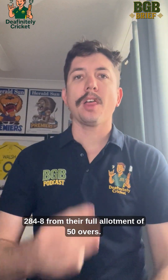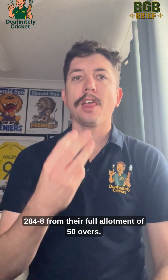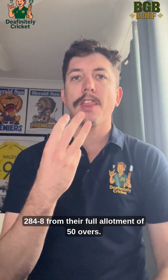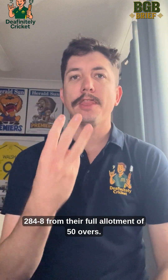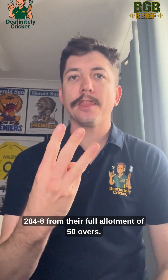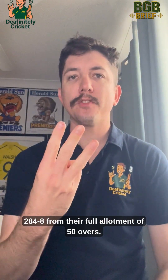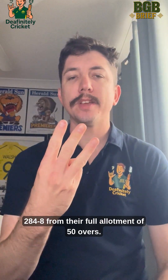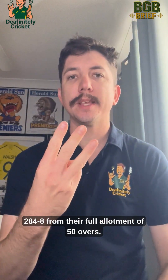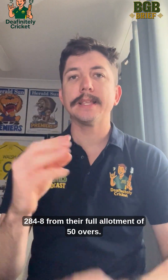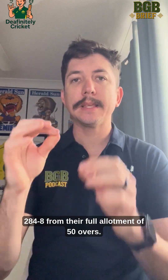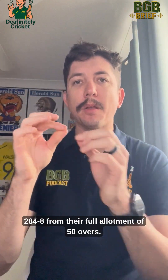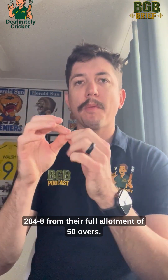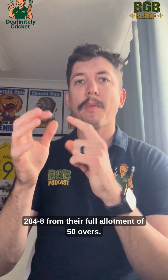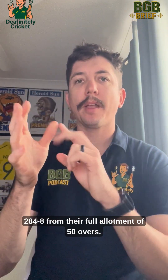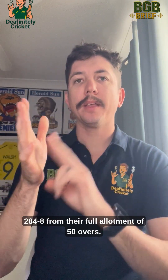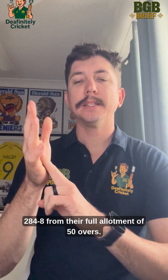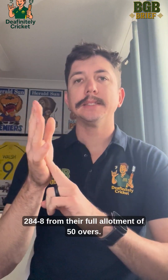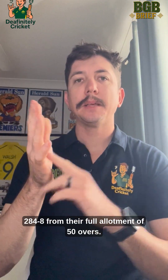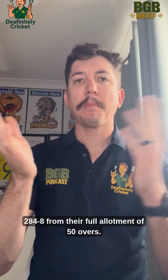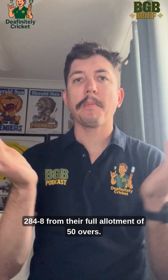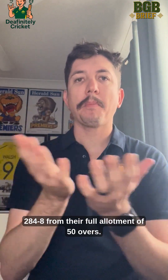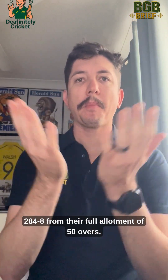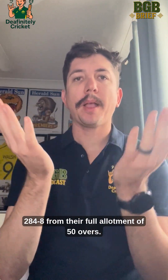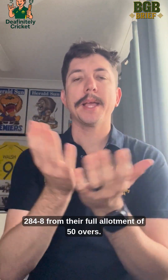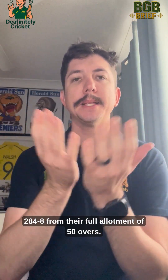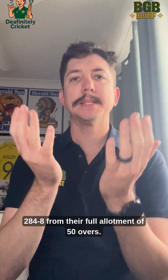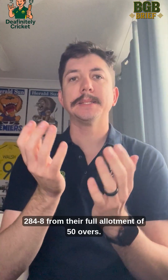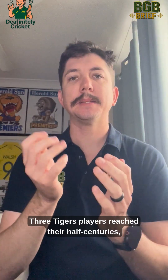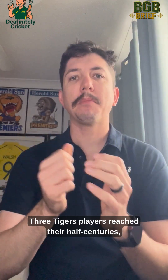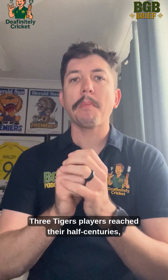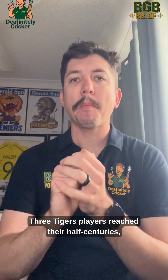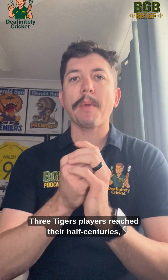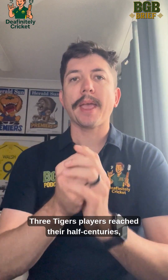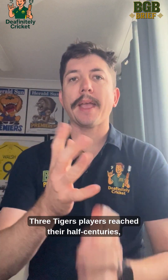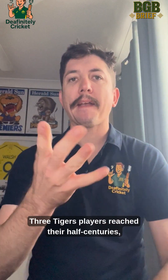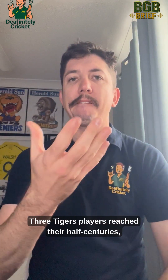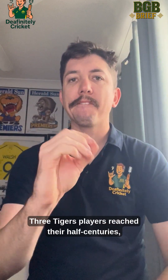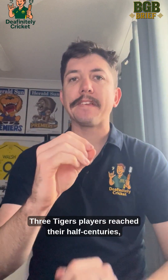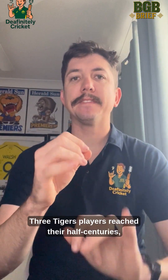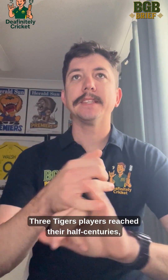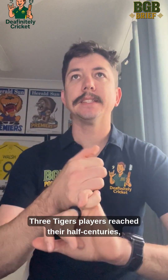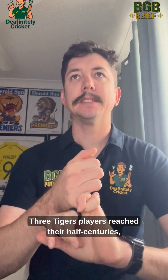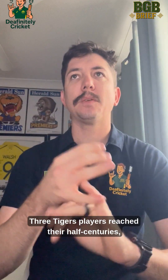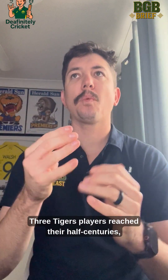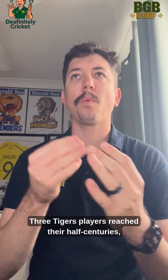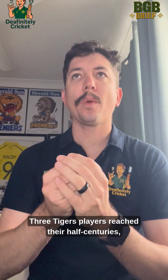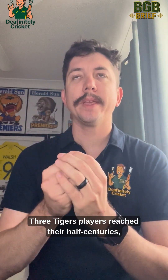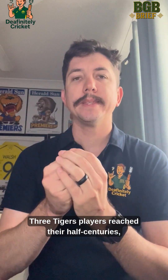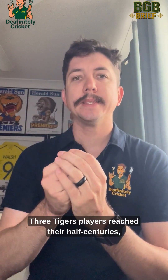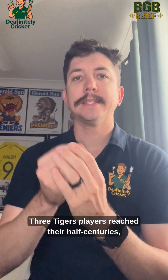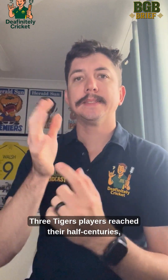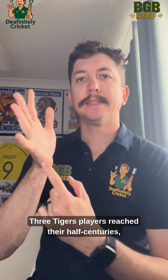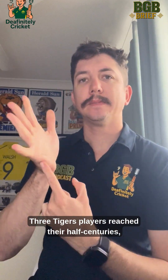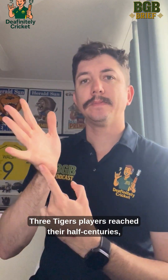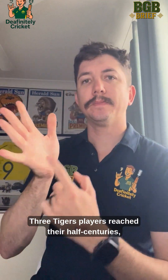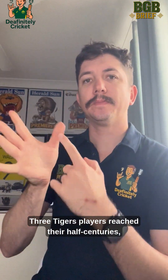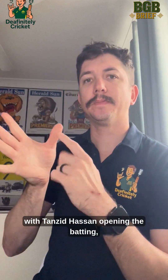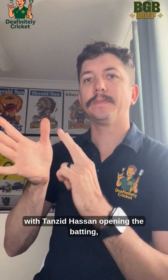from their full allotment of 50 overs. Three Tigers players reached their half centuries,